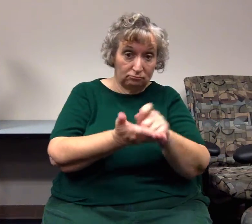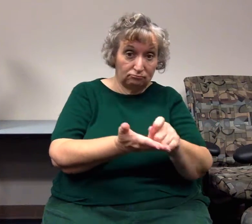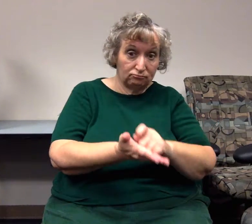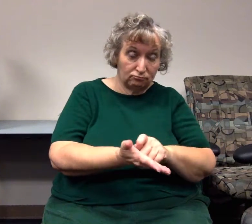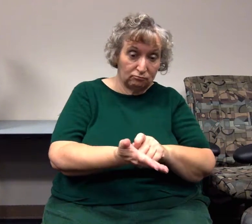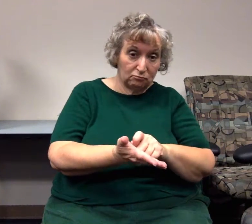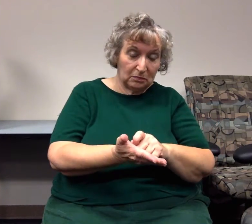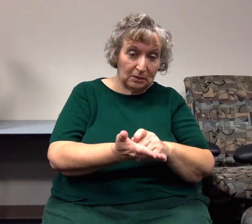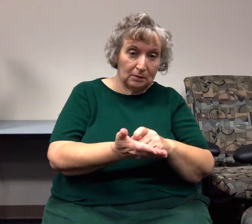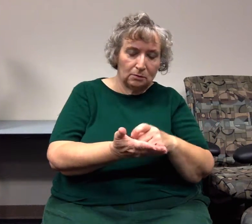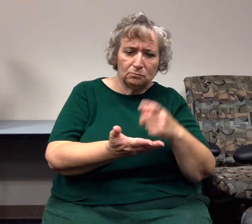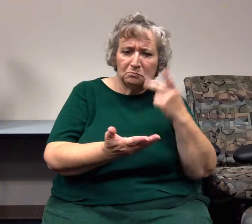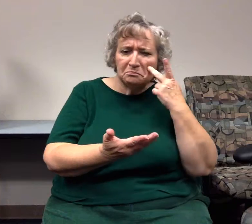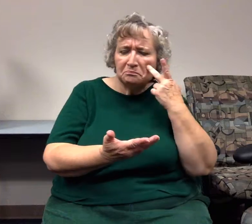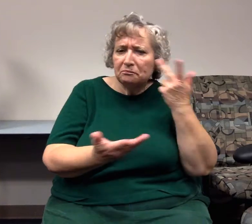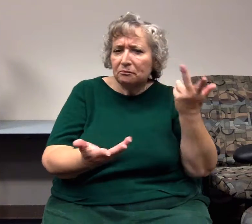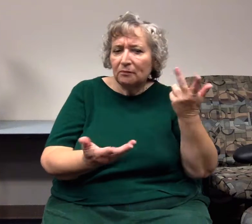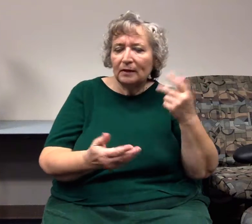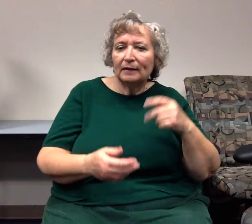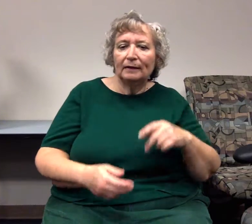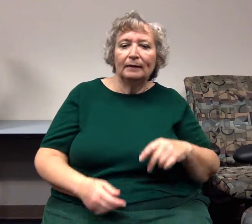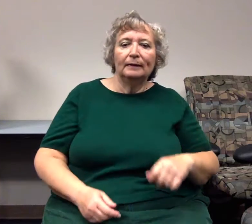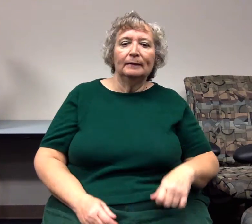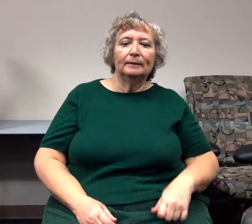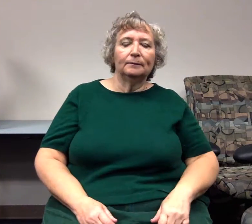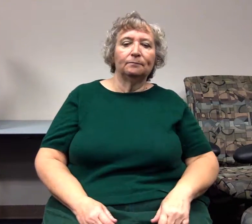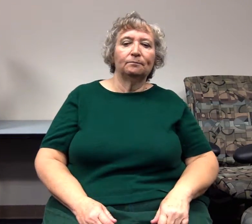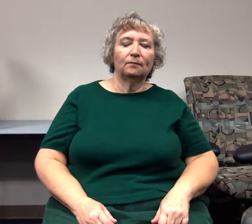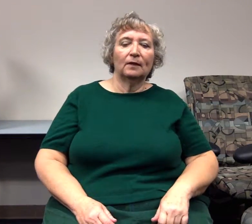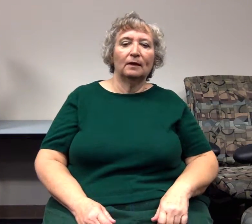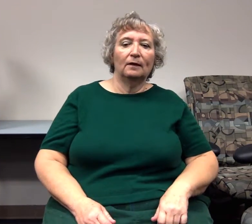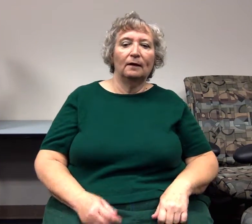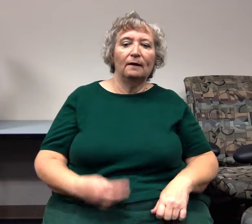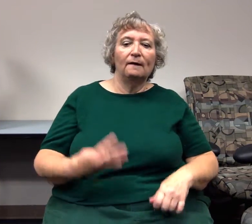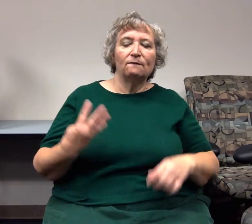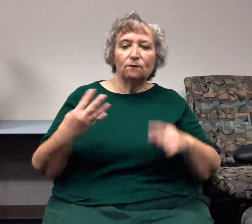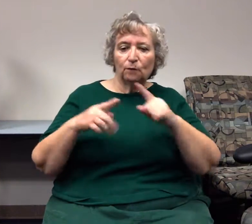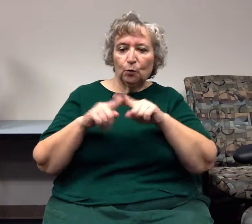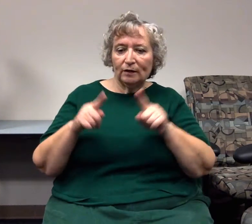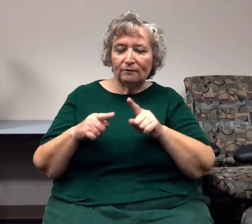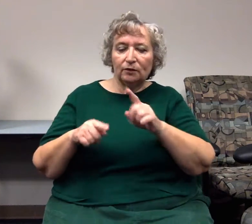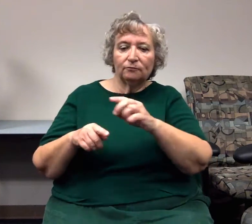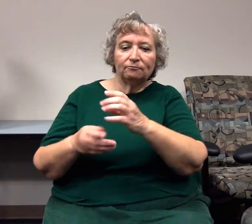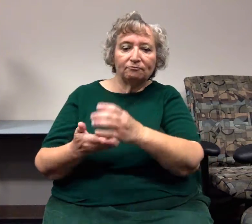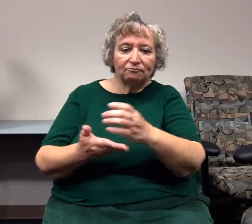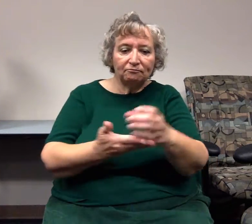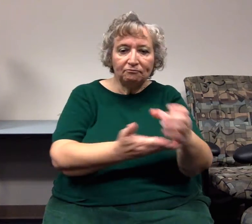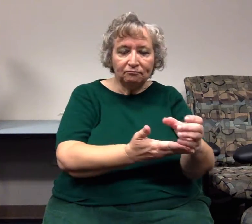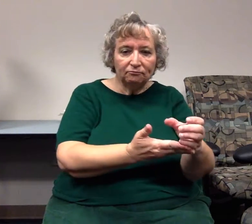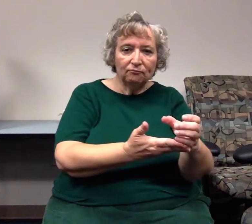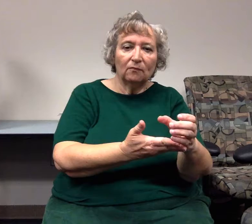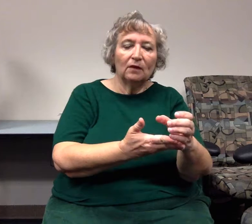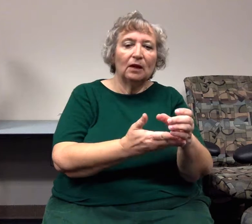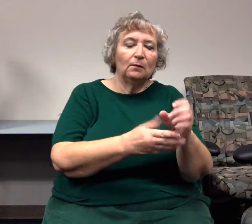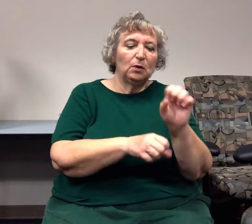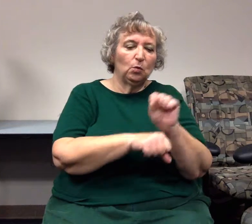be using the 4 different solutions, and we'll be working with partners and dipping Q-tips